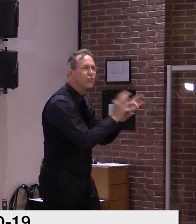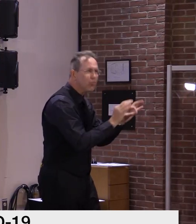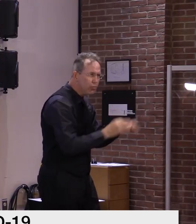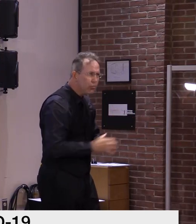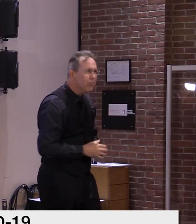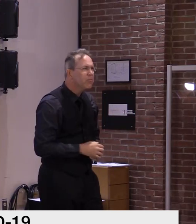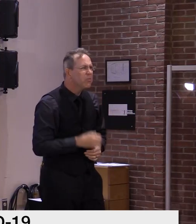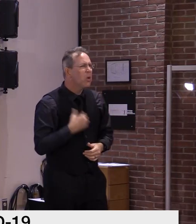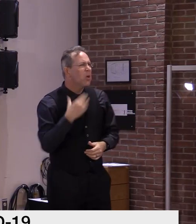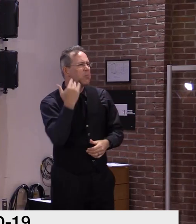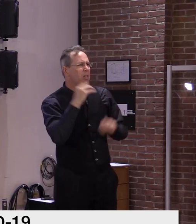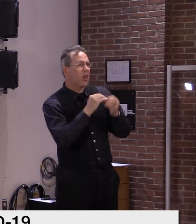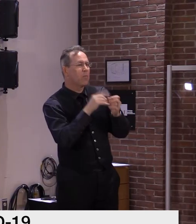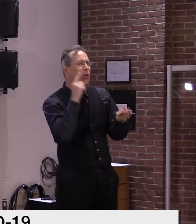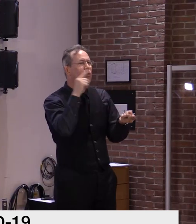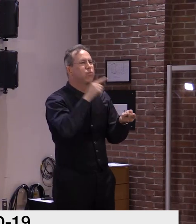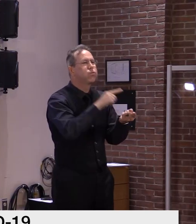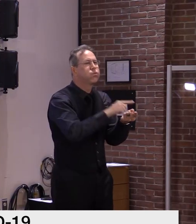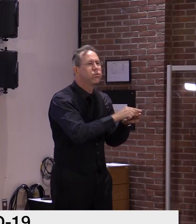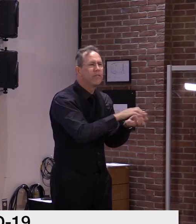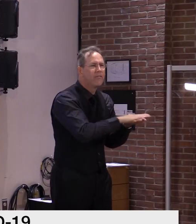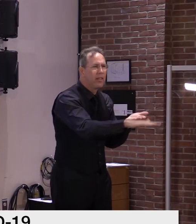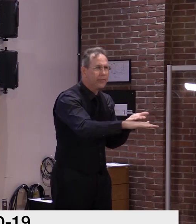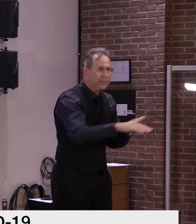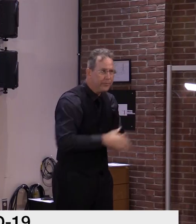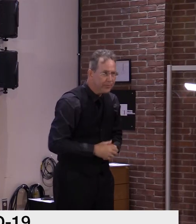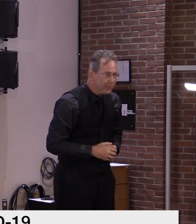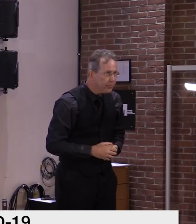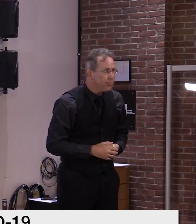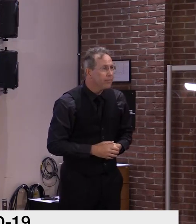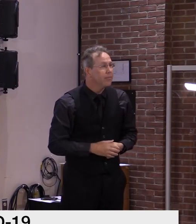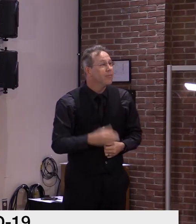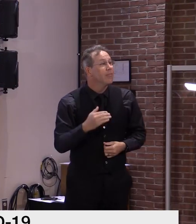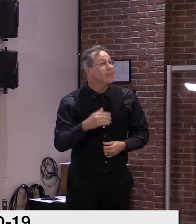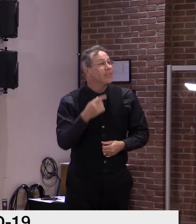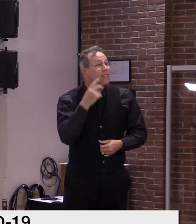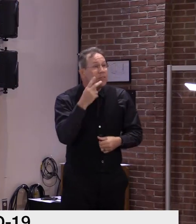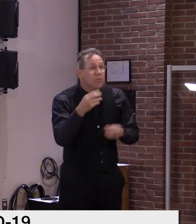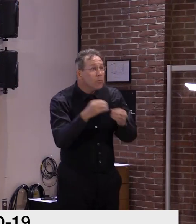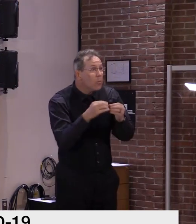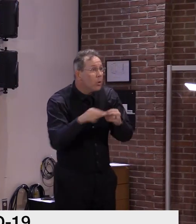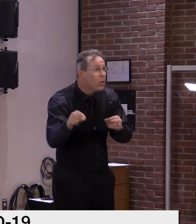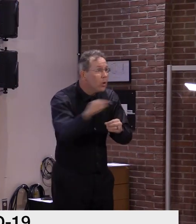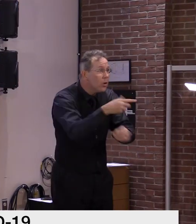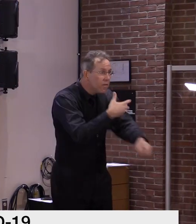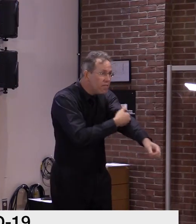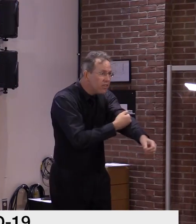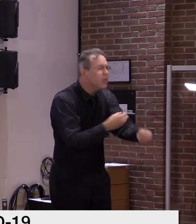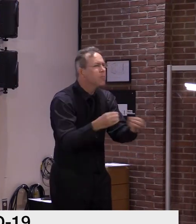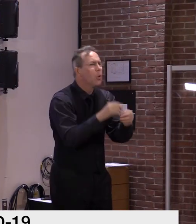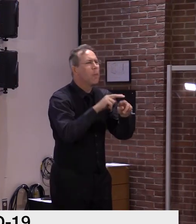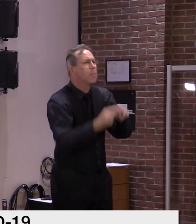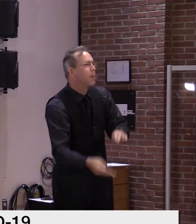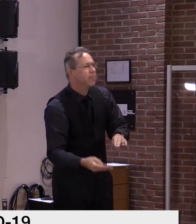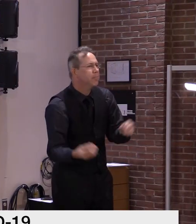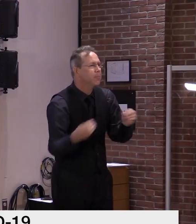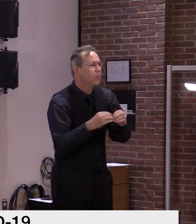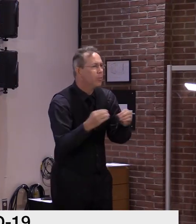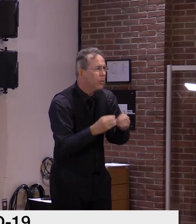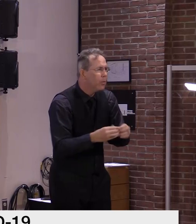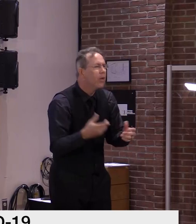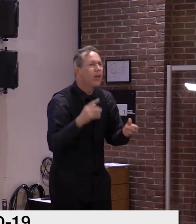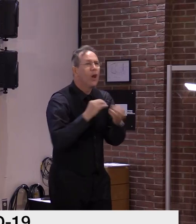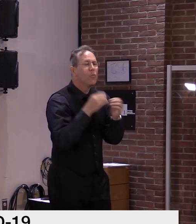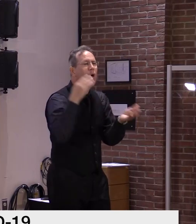that we vaccinate here in Vermont, the quicker we will see these trends drop and the more lives that we will save. With a steady decrease in new